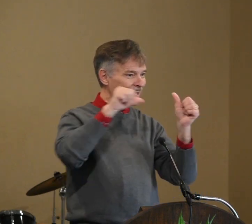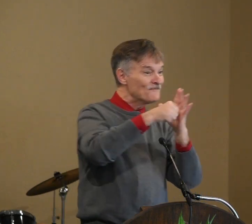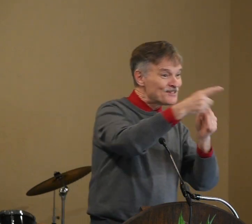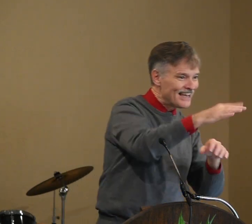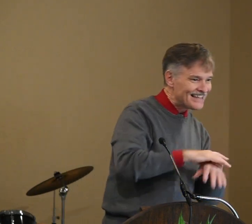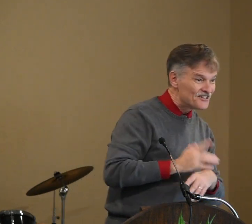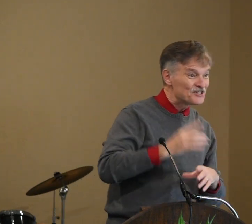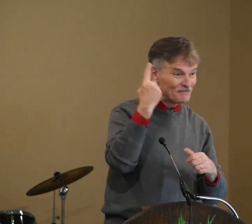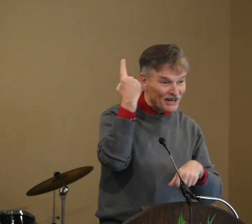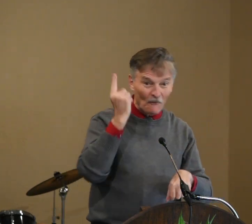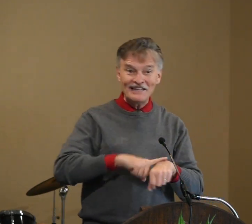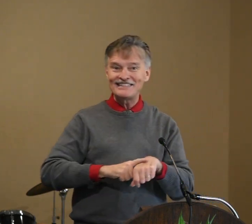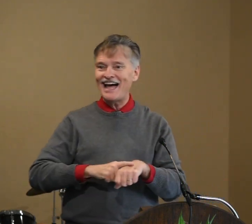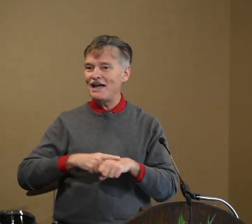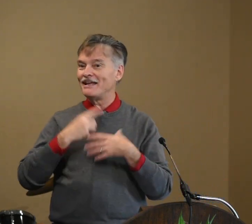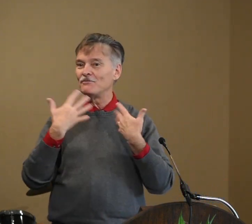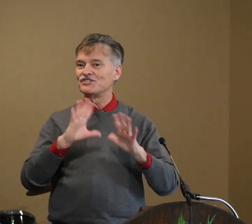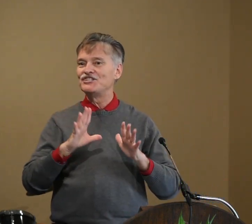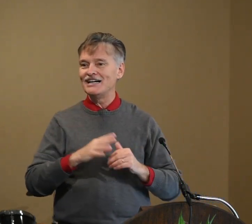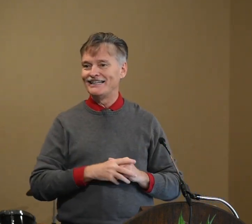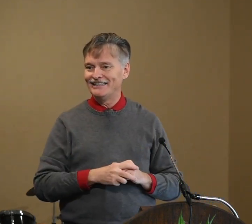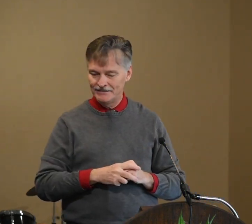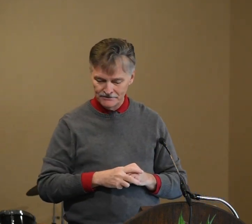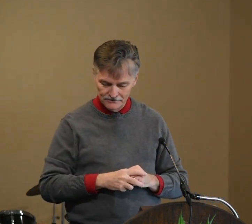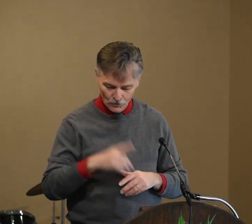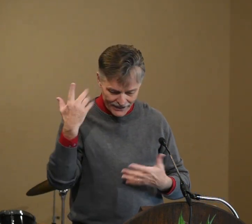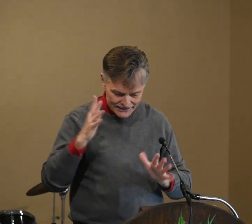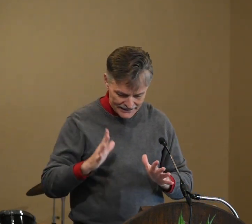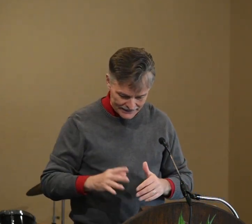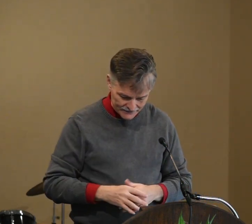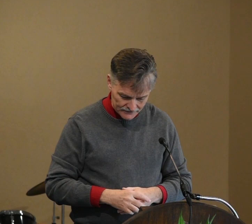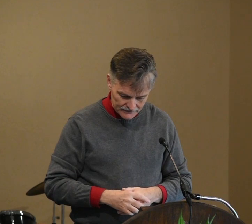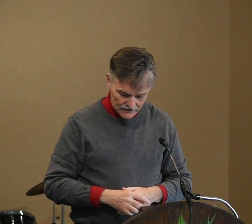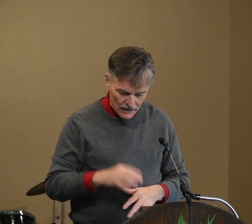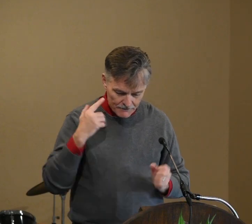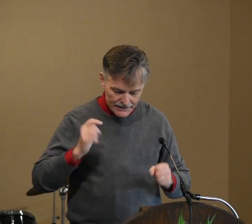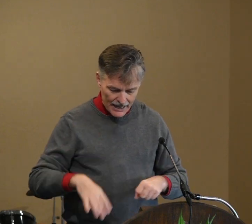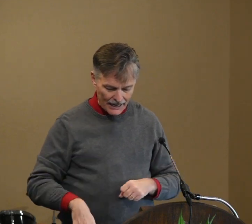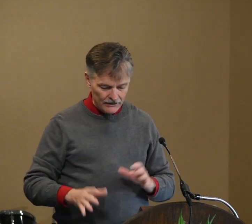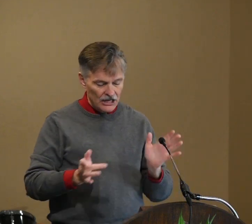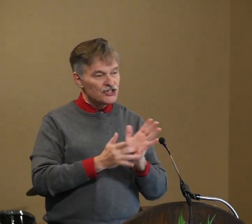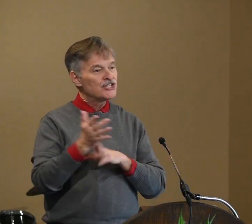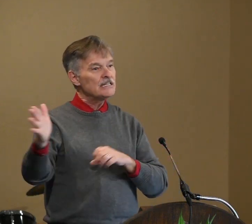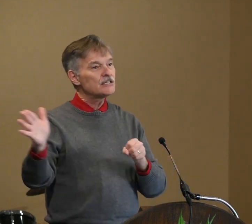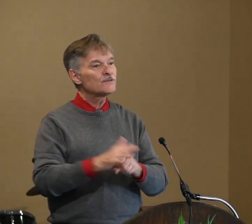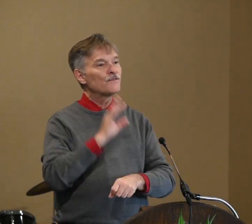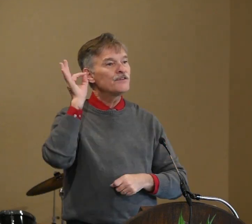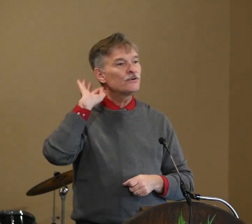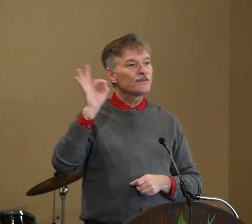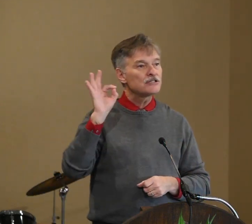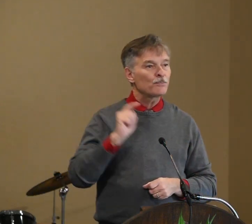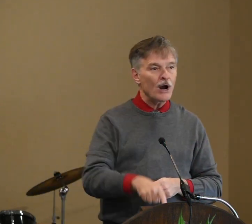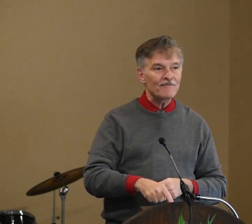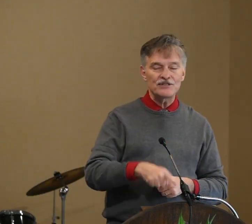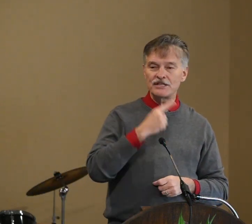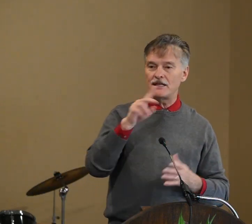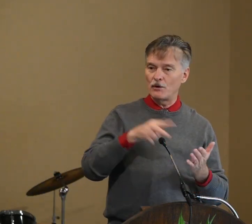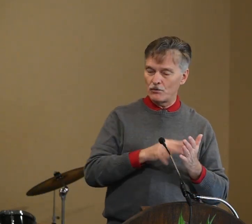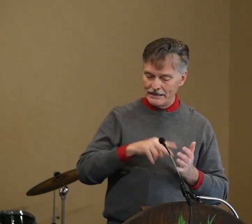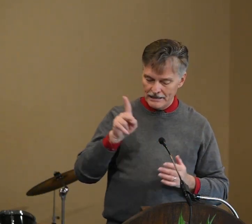to emphasize that just a minute. One time, and it was done. One and done. But yeah, Jesus fulfilled this prophecy that we're reading